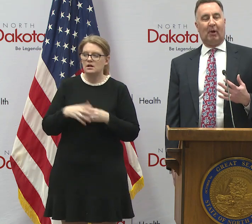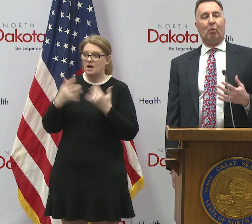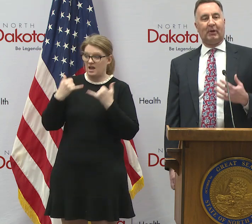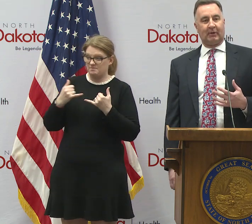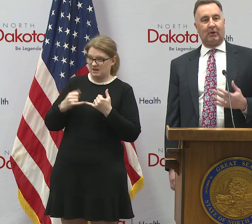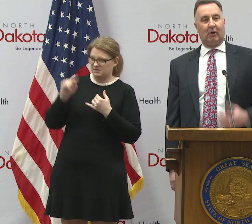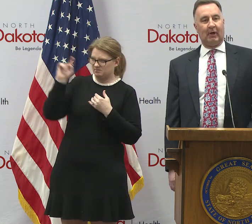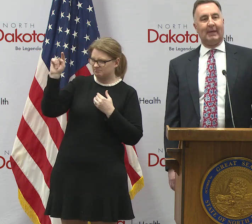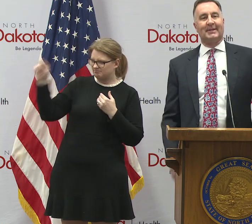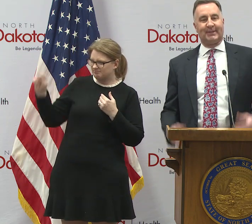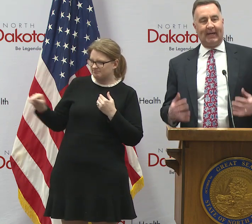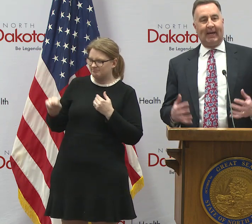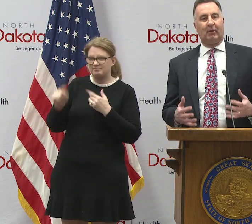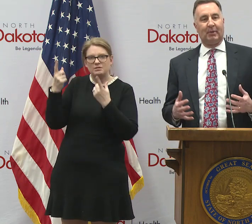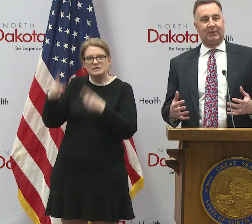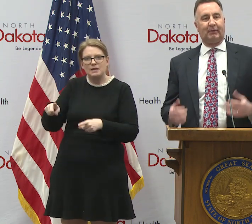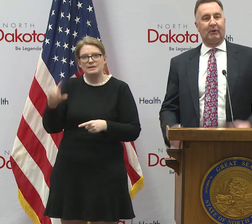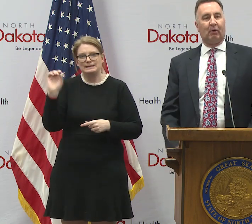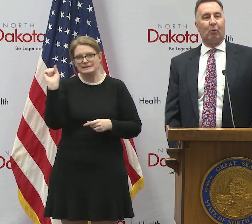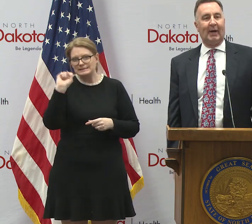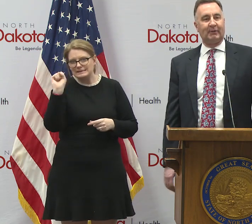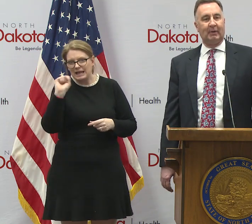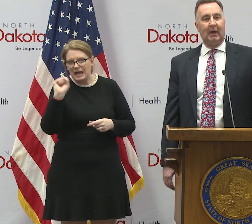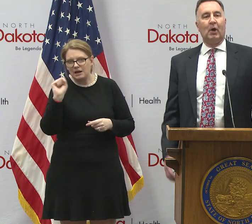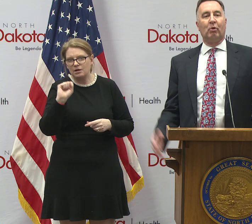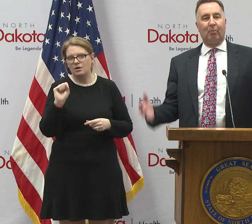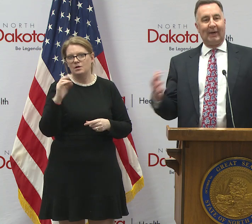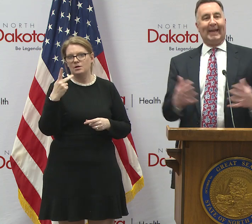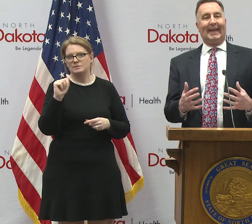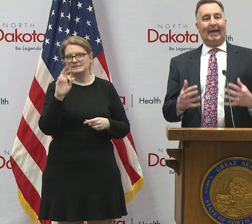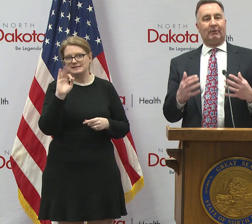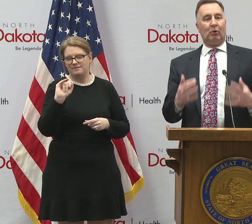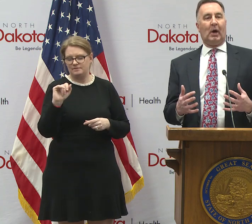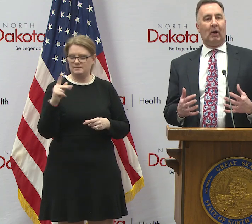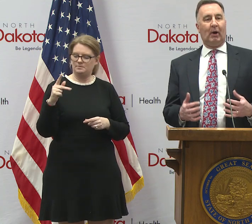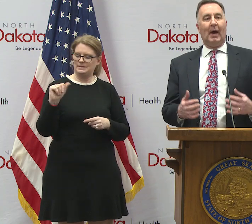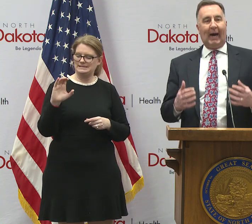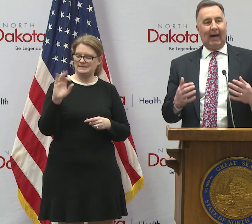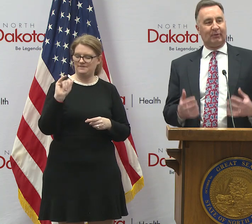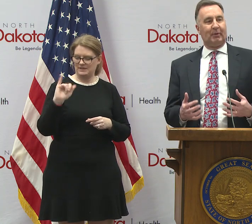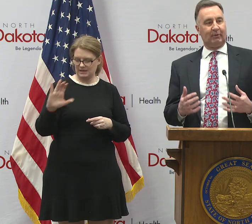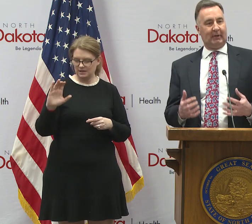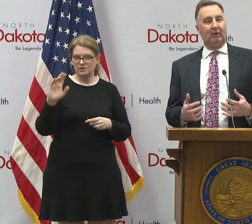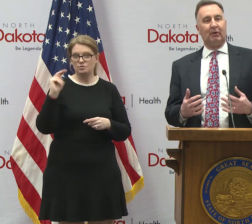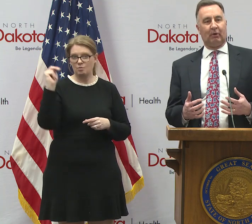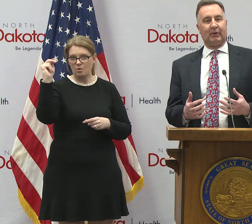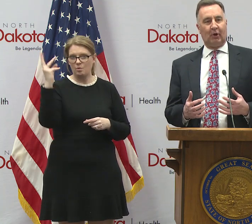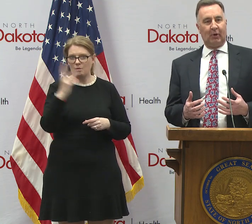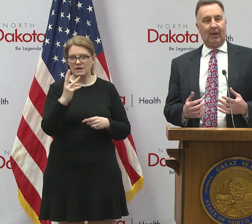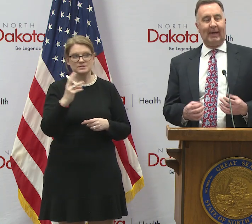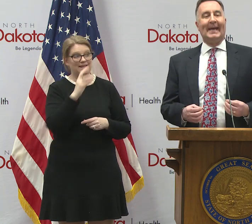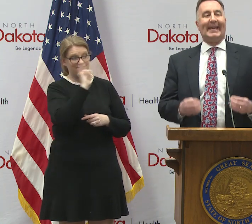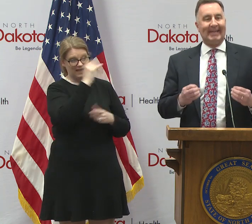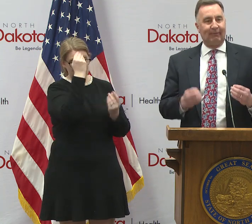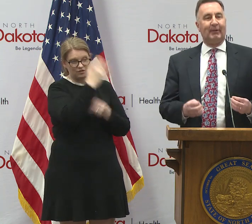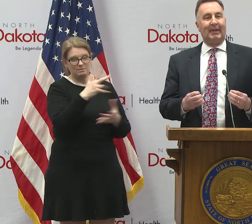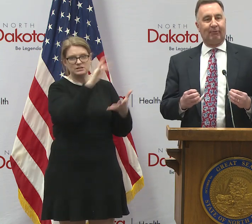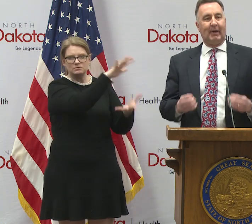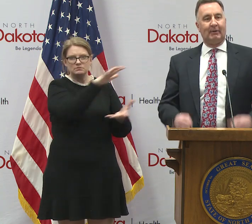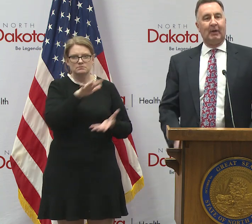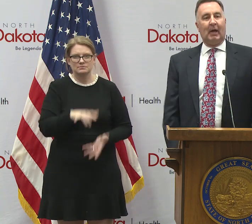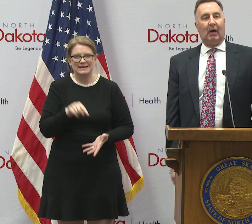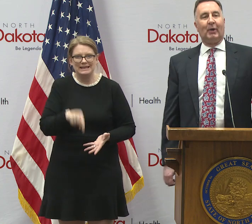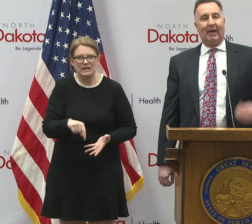updates from what is occurring in the Seattle Pacific Northwest. We're bringing that to our hospitals here in North Dakota, if